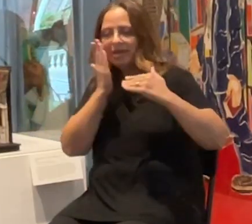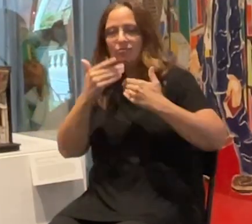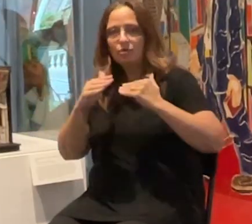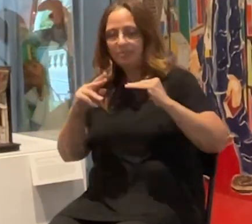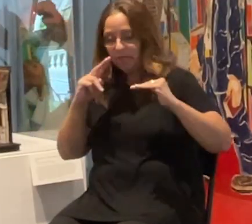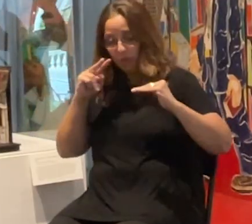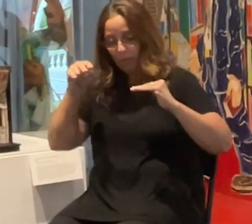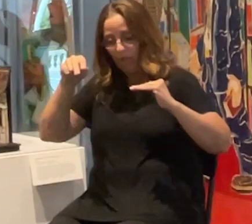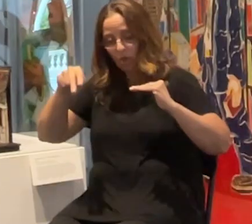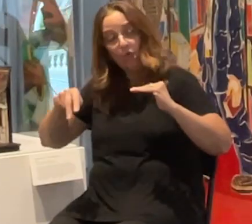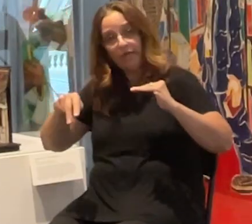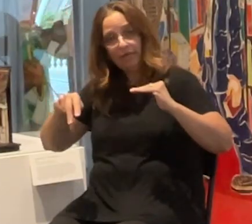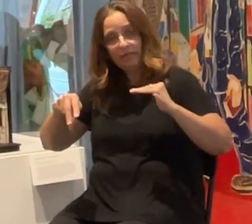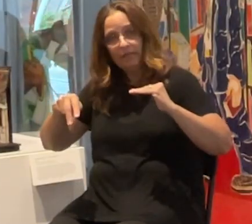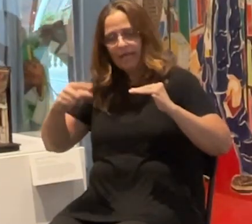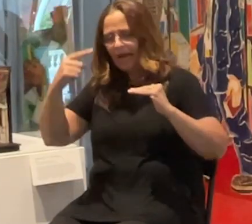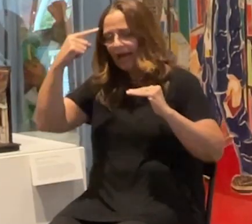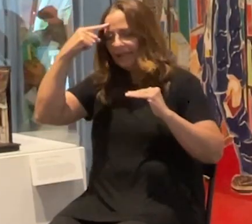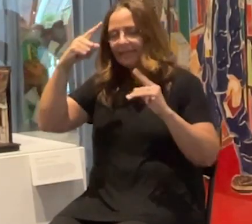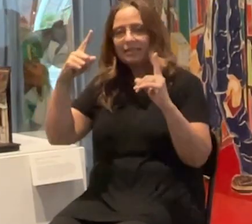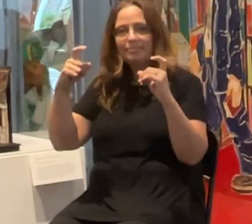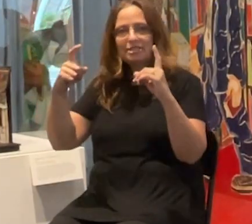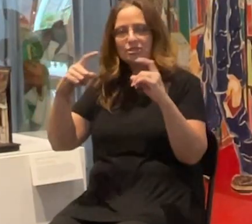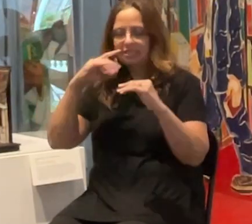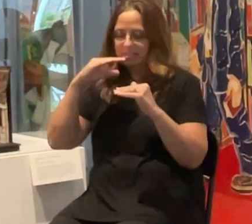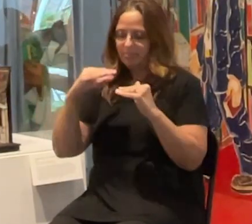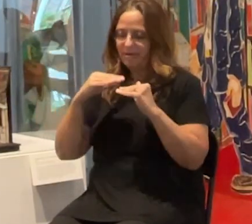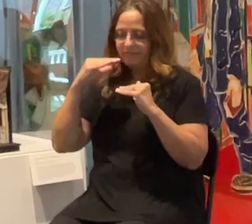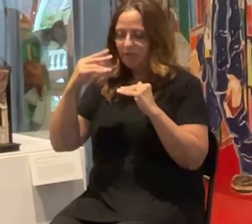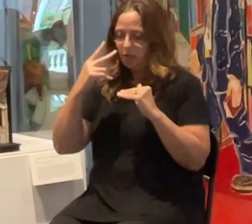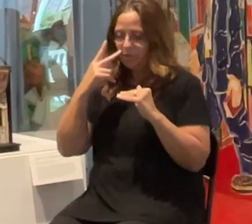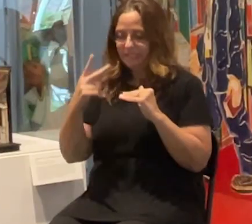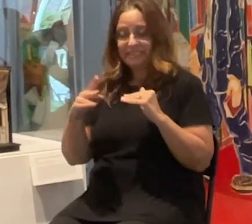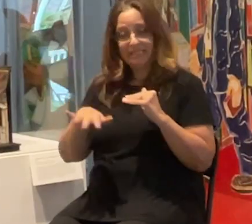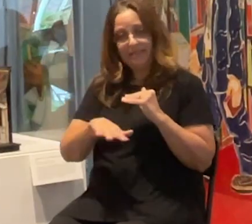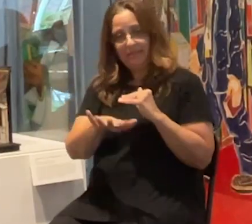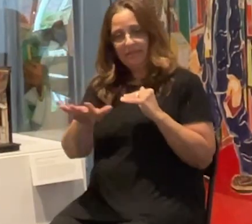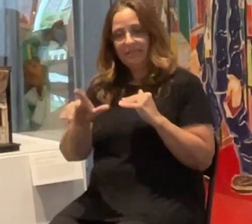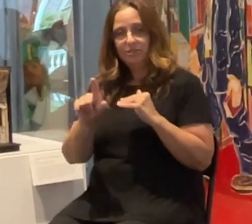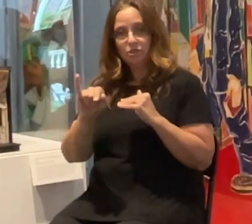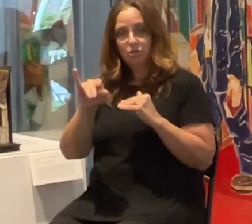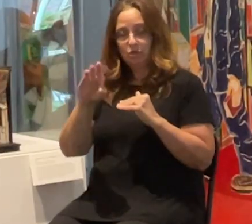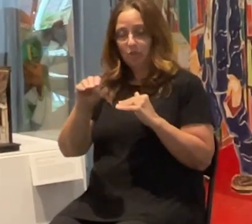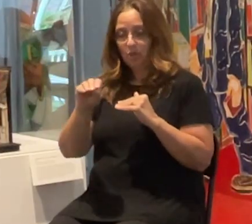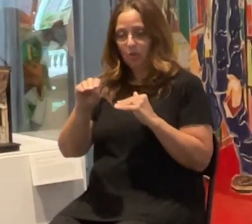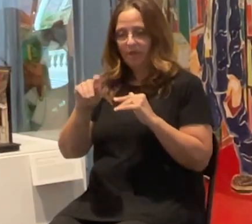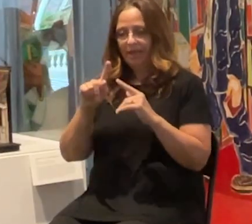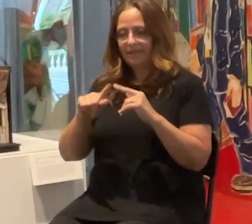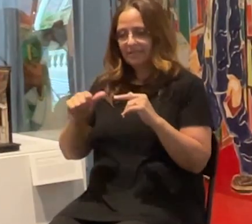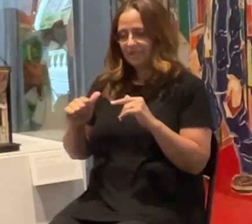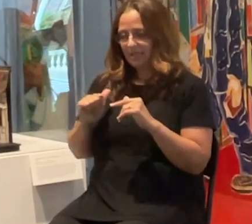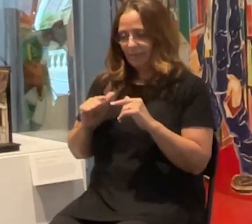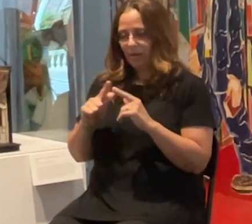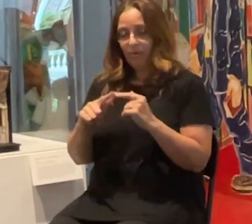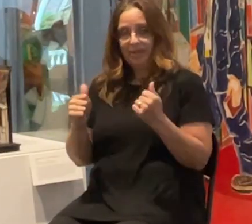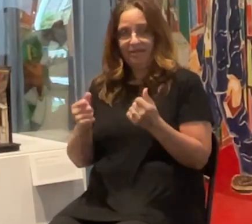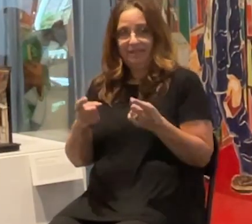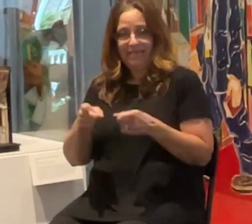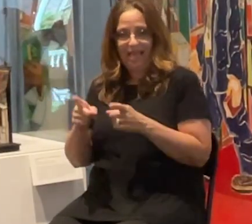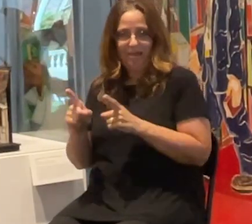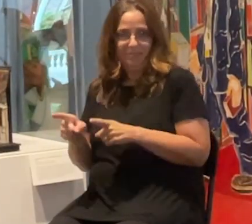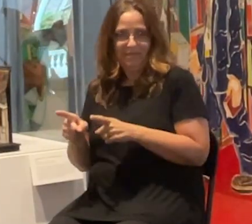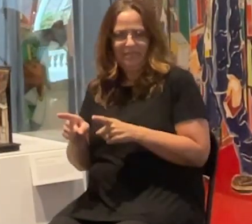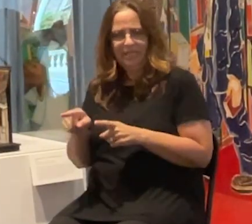And you can look, I think it's shot from above, and you can kind of oversee a bit of the studio that's towards the back with everything happening. So he was